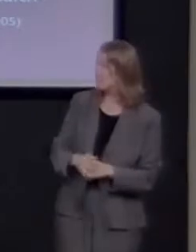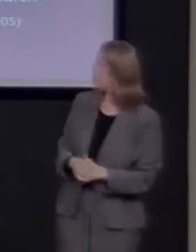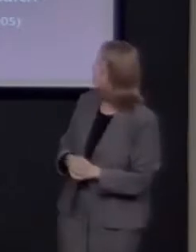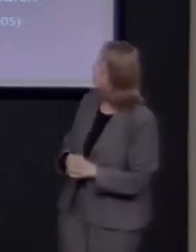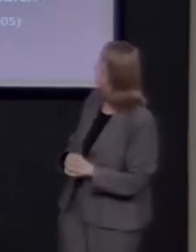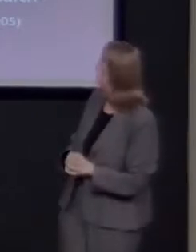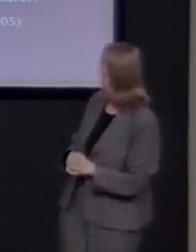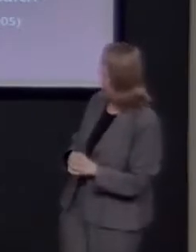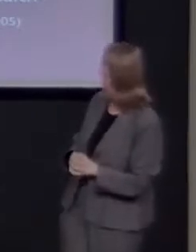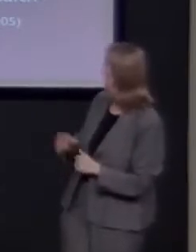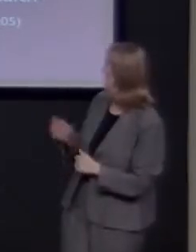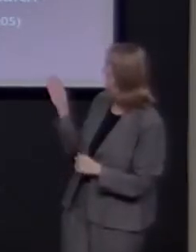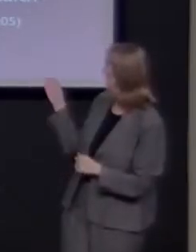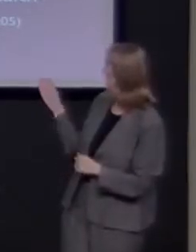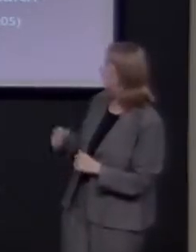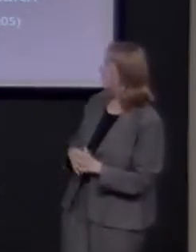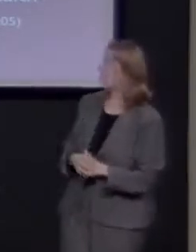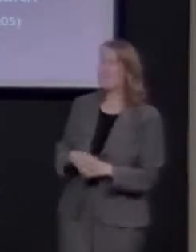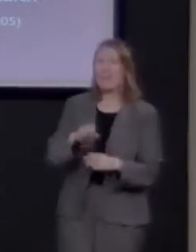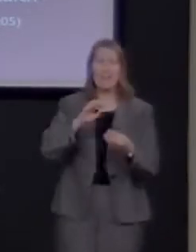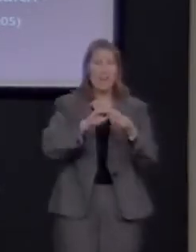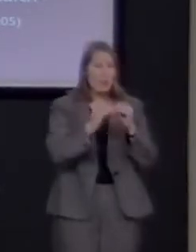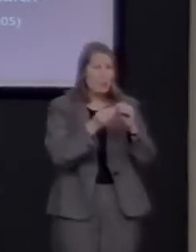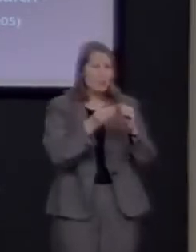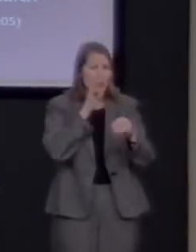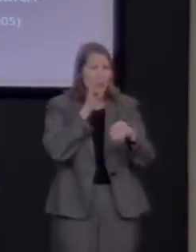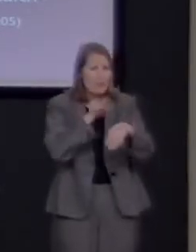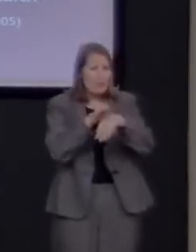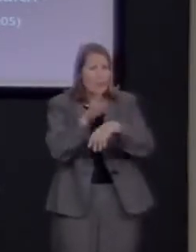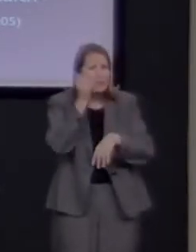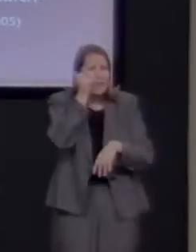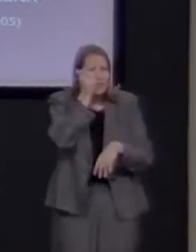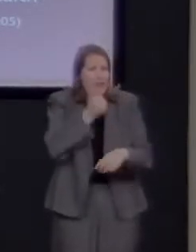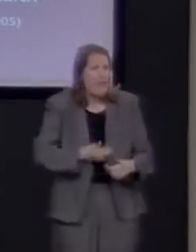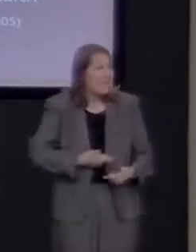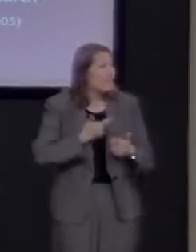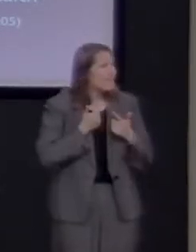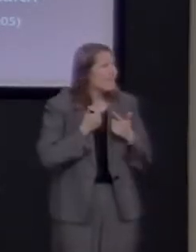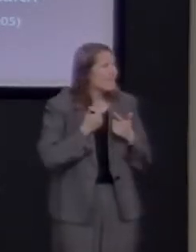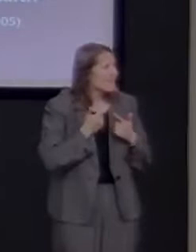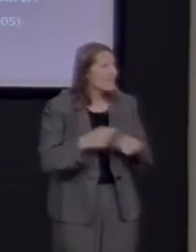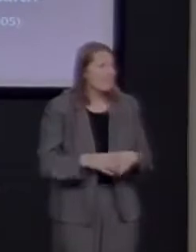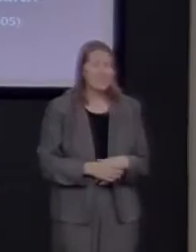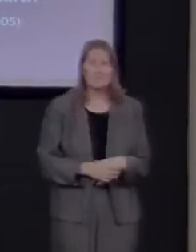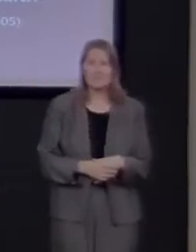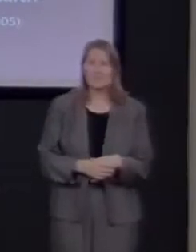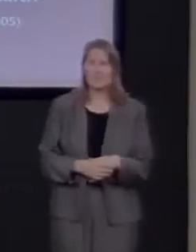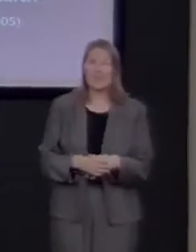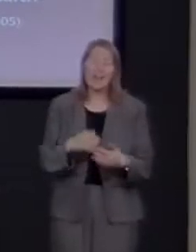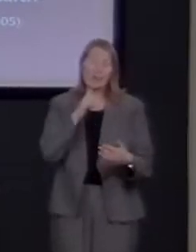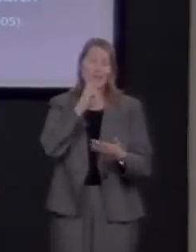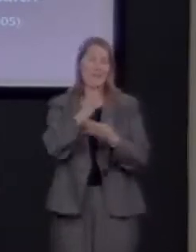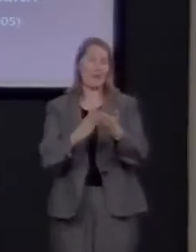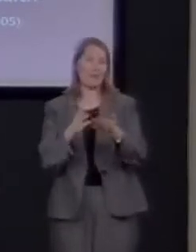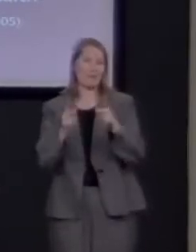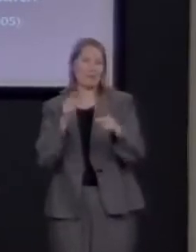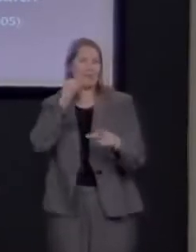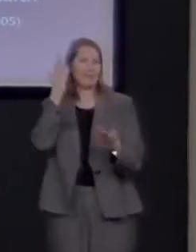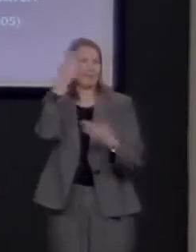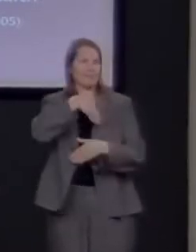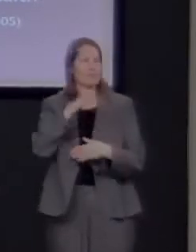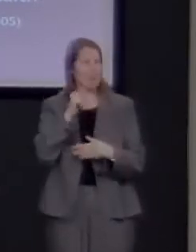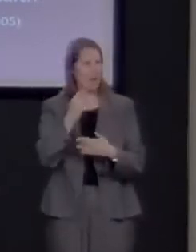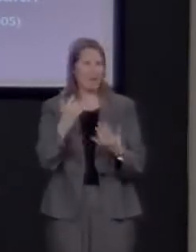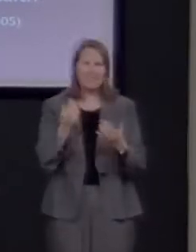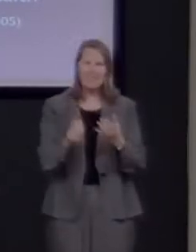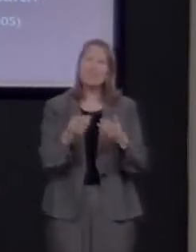numbers influence everyday life and certain professions that perhaps we never really think about, which is a growing